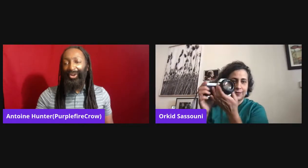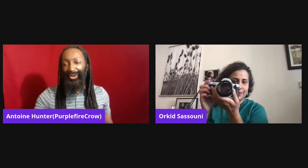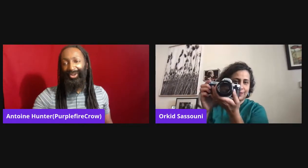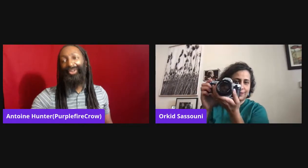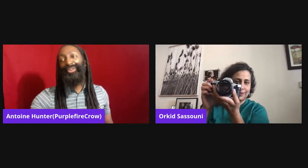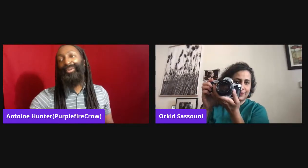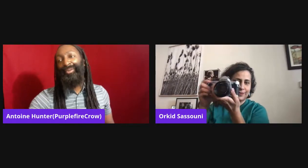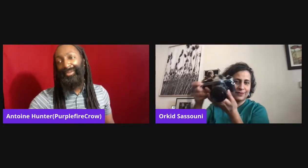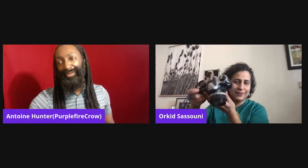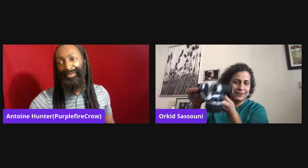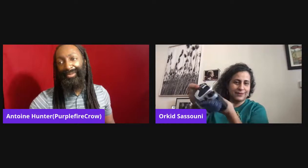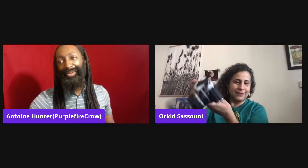This is my Nikon.